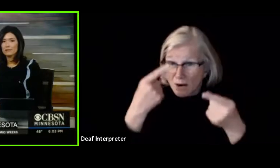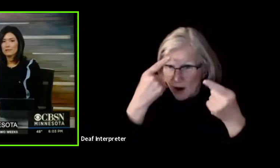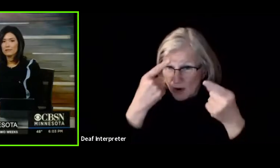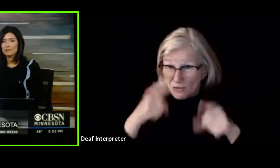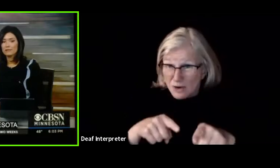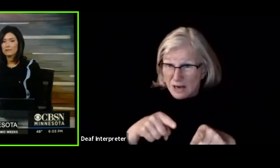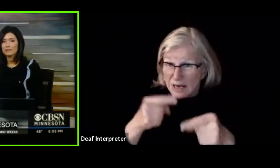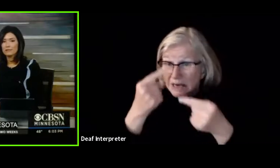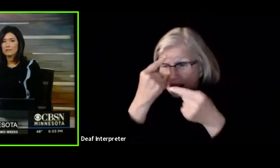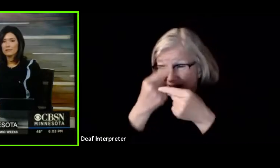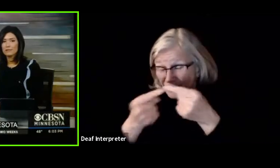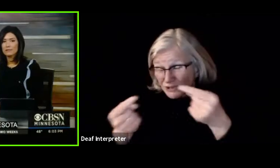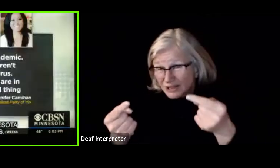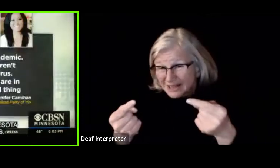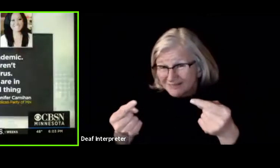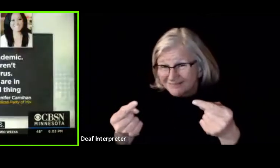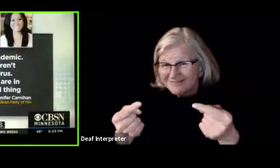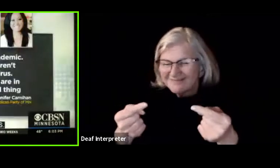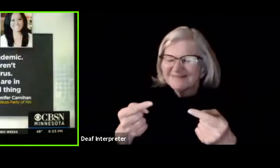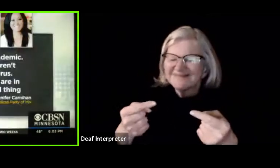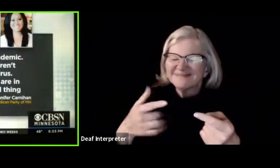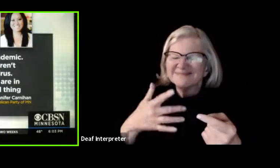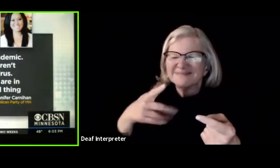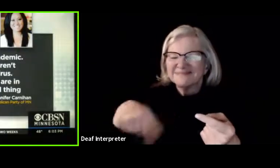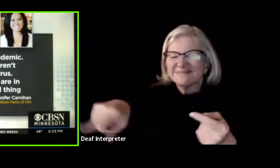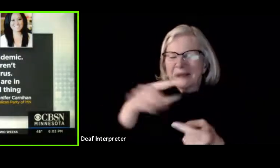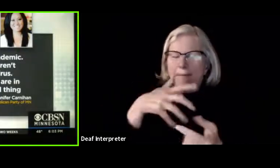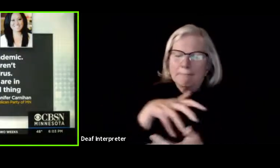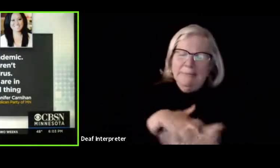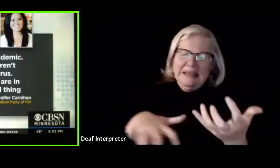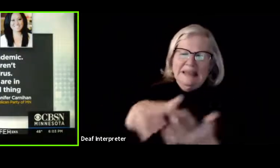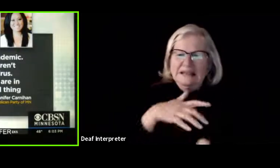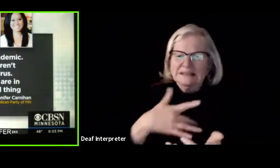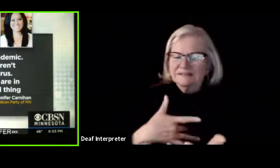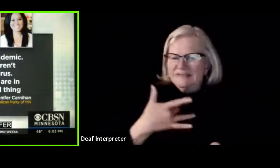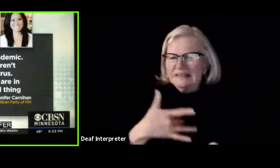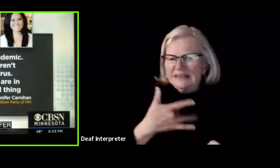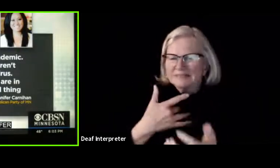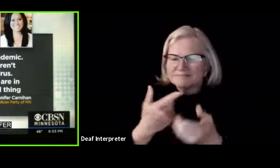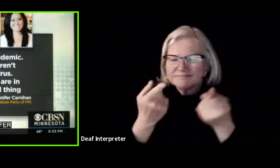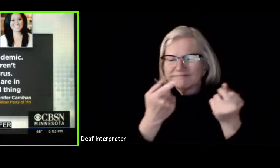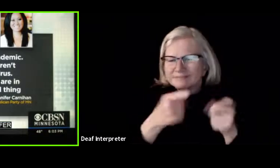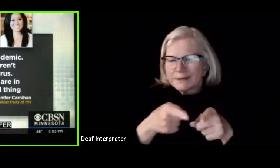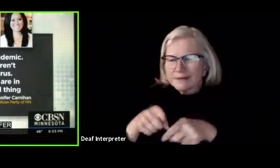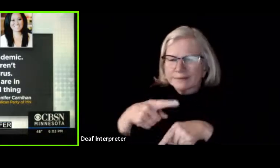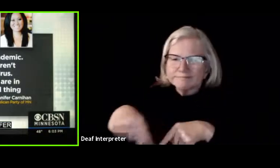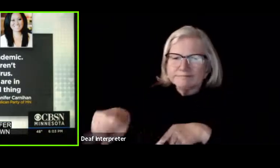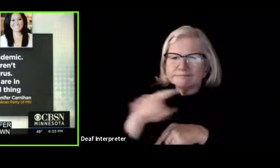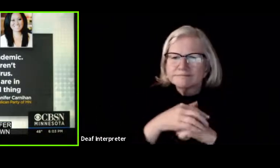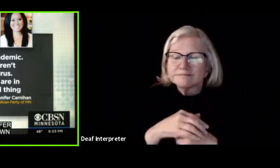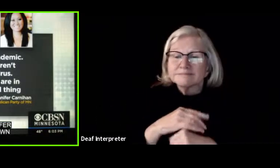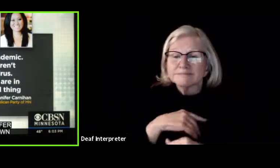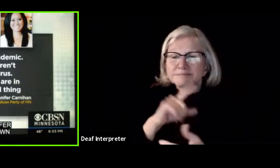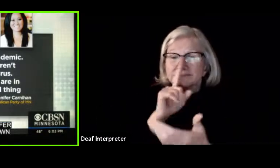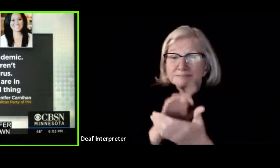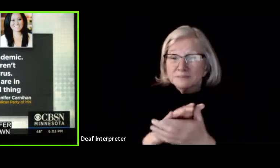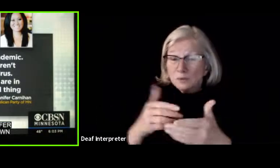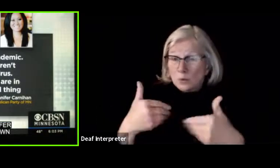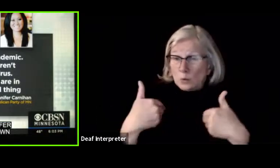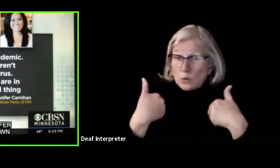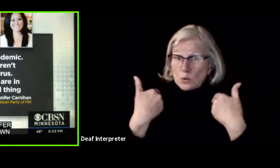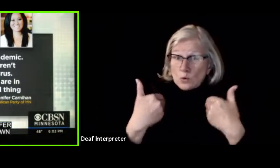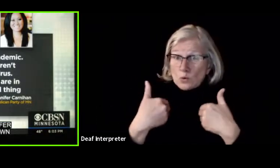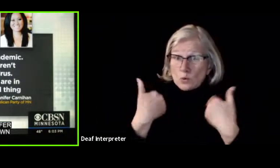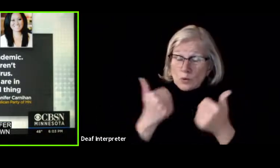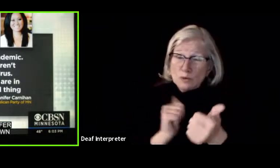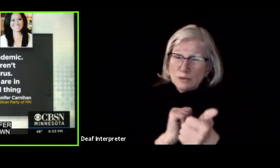Jennifer Carnahan issued a statement saying shutting down youth sports is probably the worst decision Walz has made throughout the pandemic. The data shows that youth sports